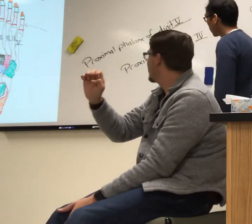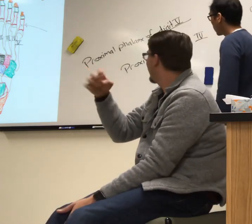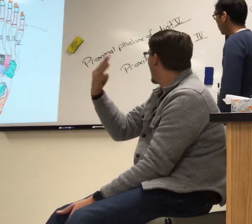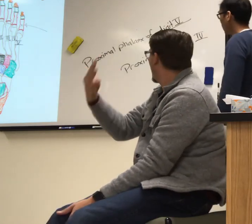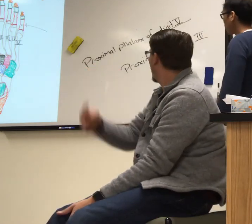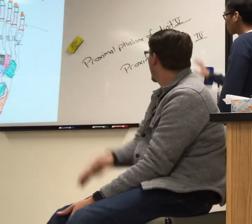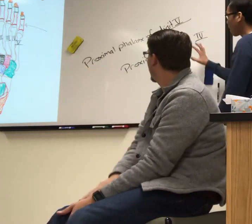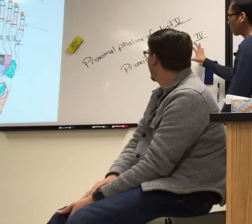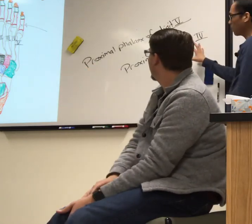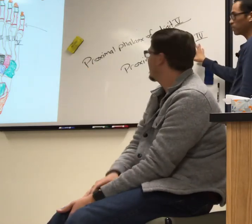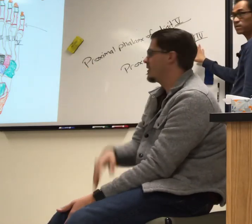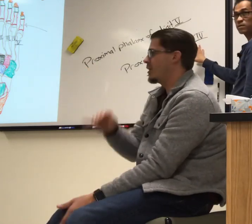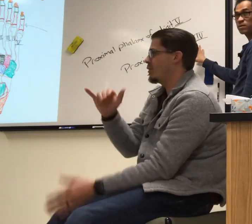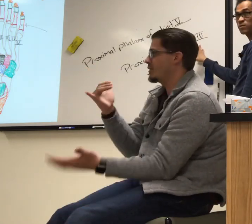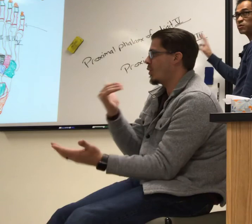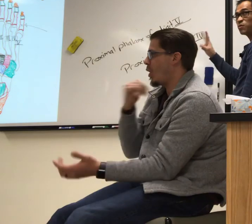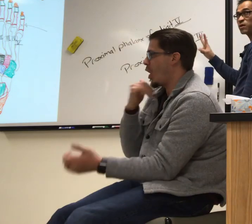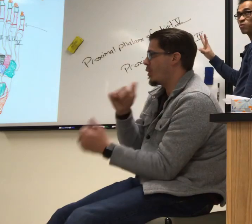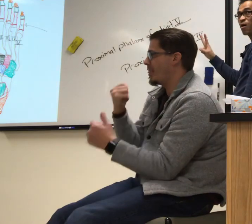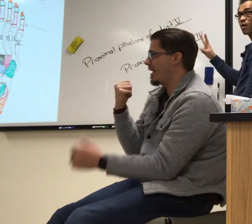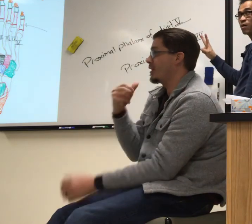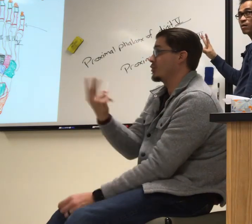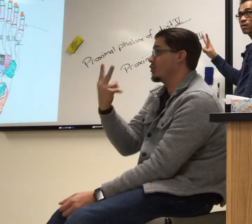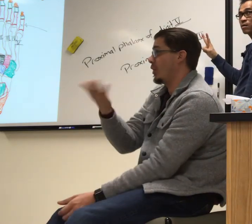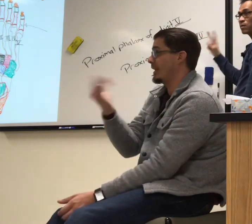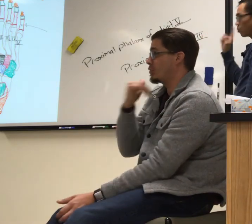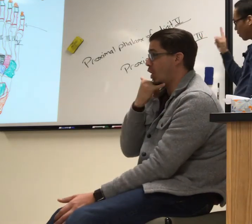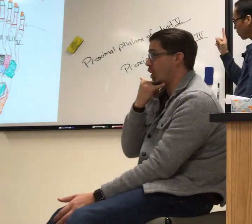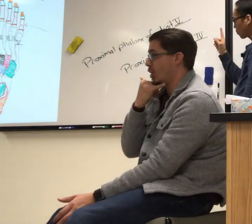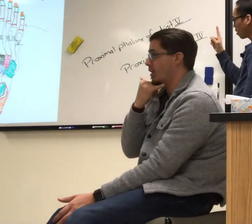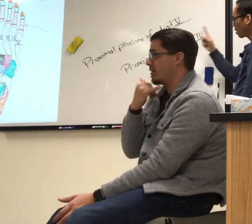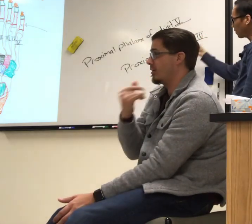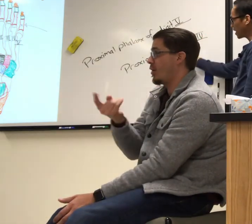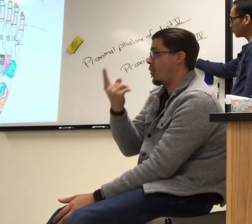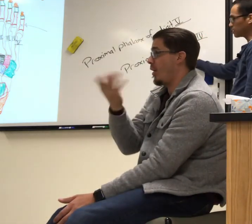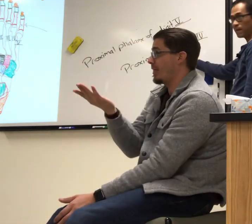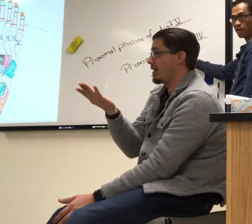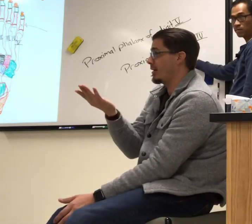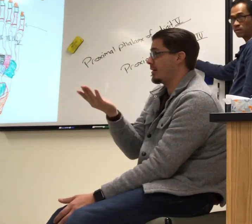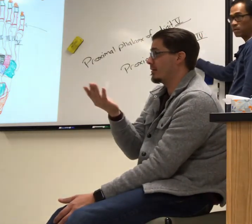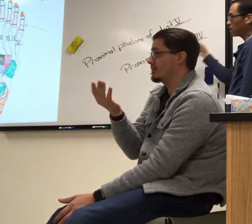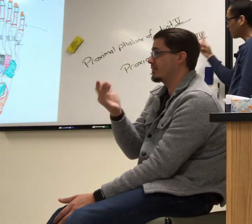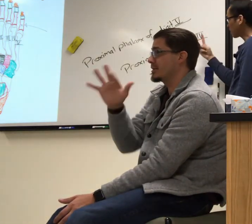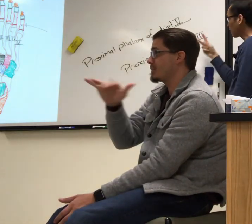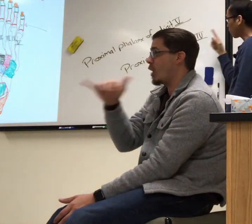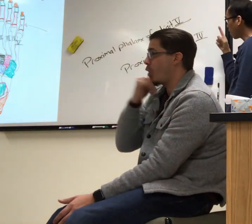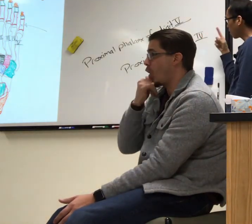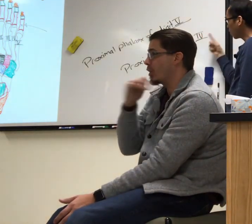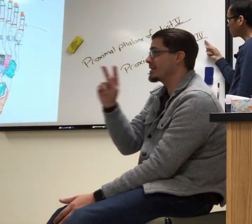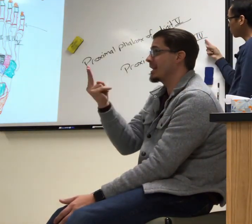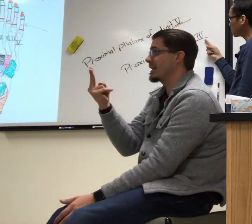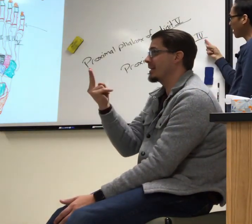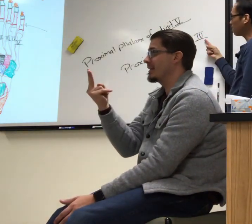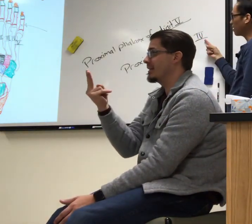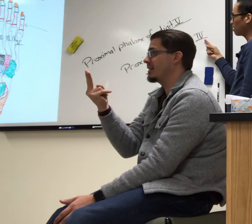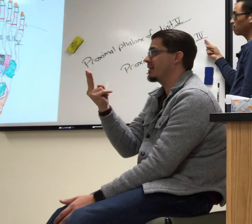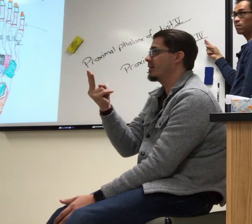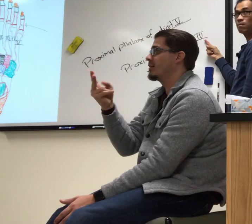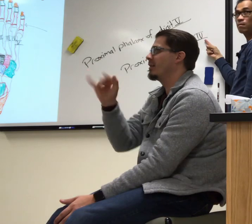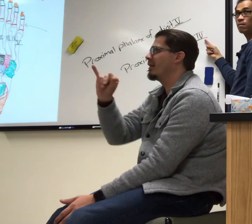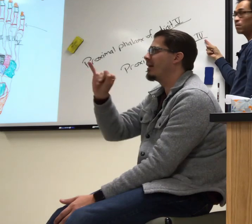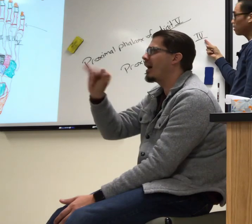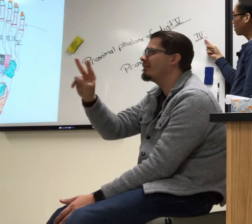4. Okay, what's wrong with this? There's 2 things wrong. One thing wrong, that's misspelled. Second thing wrong, what's